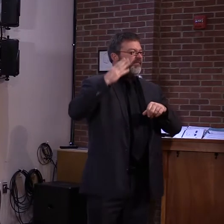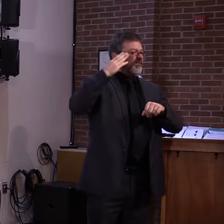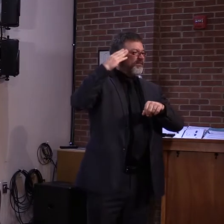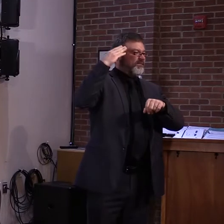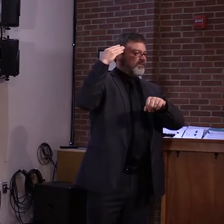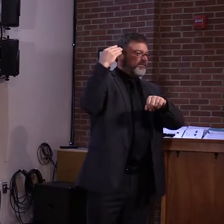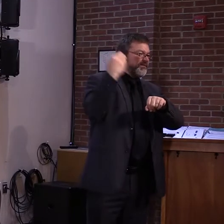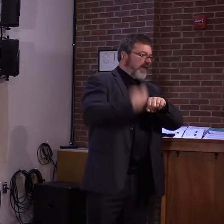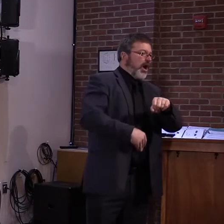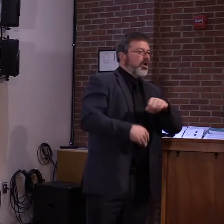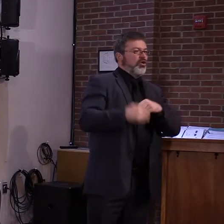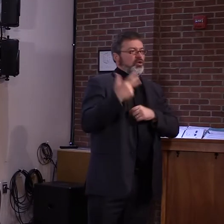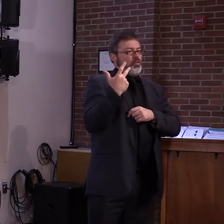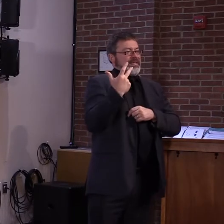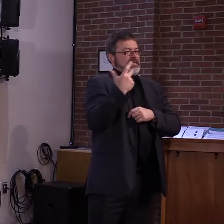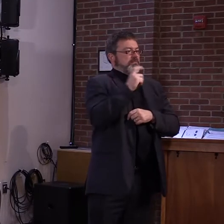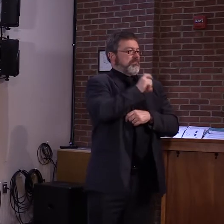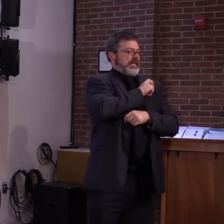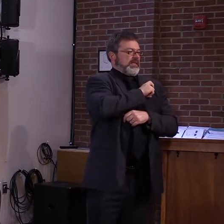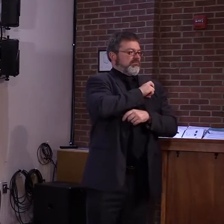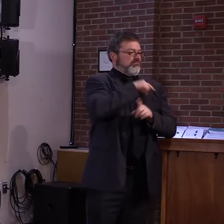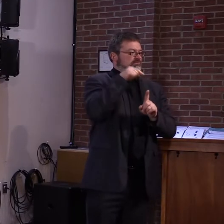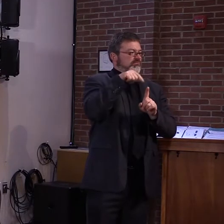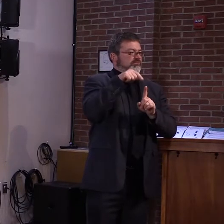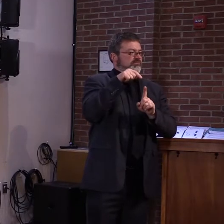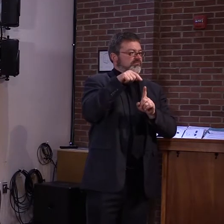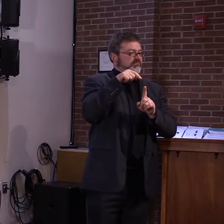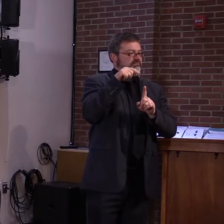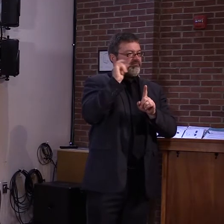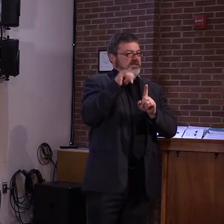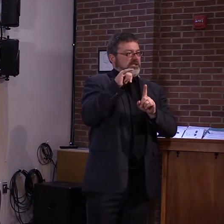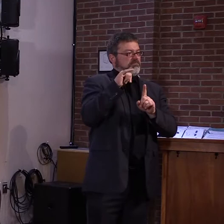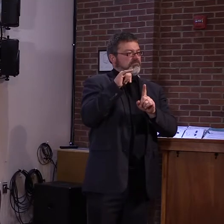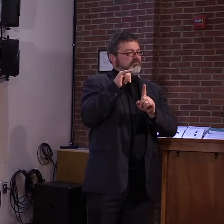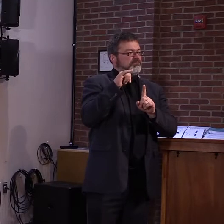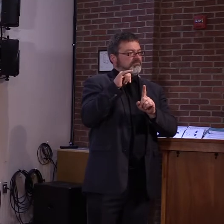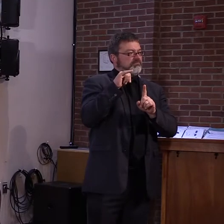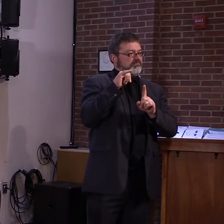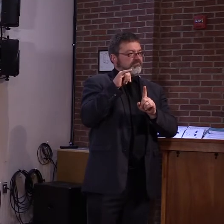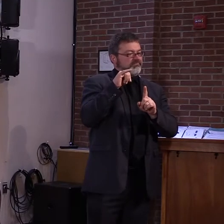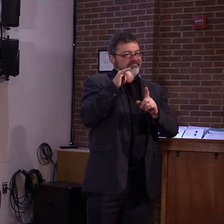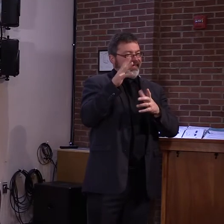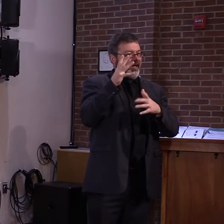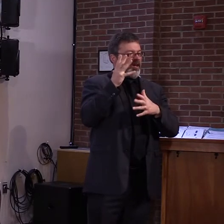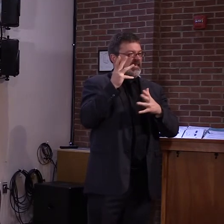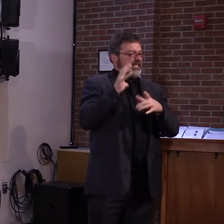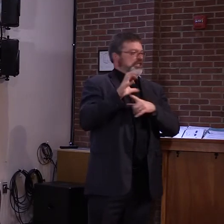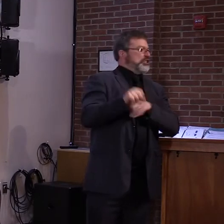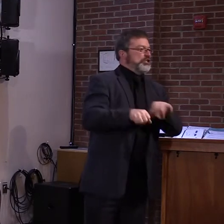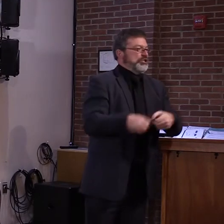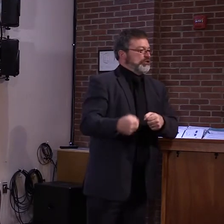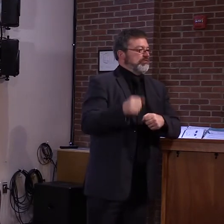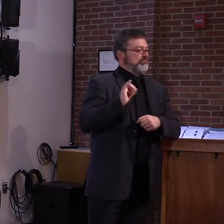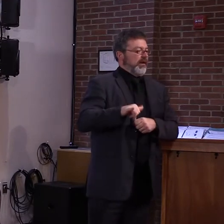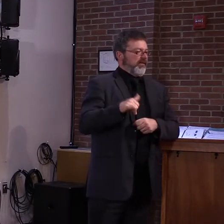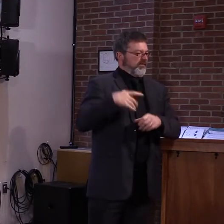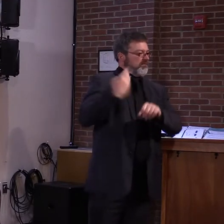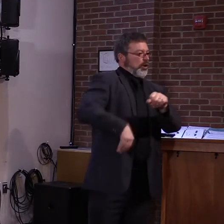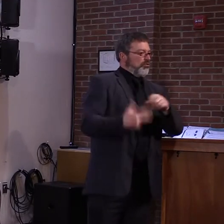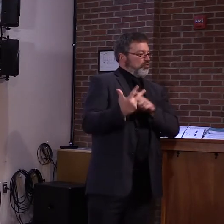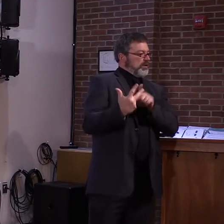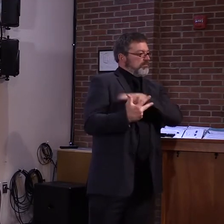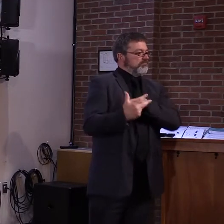a controversial use of force incident. And now the police union is saying they can't just fire